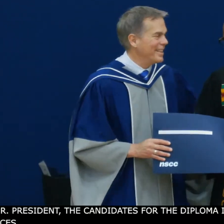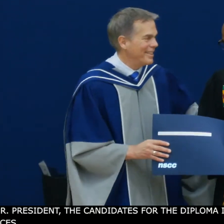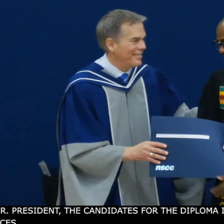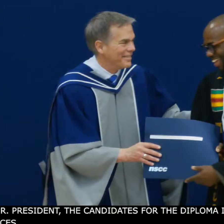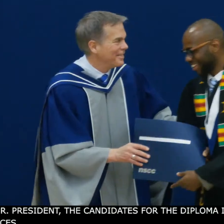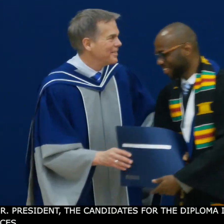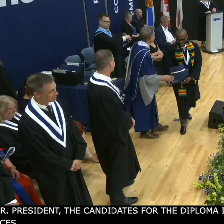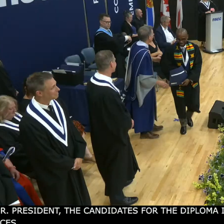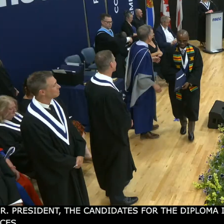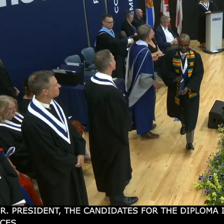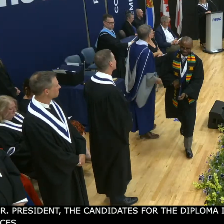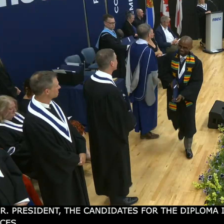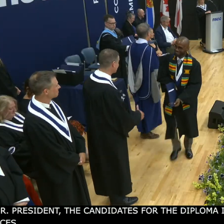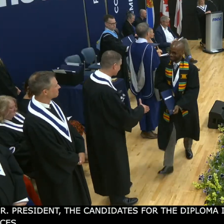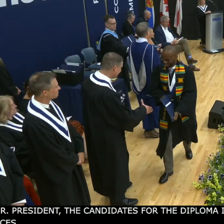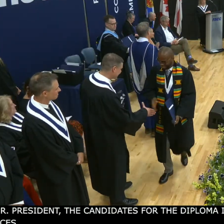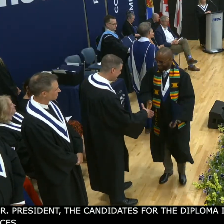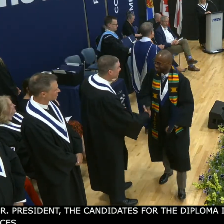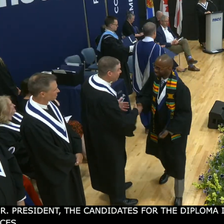Liam Moore.